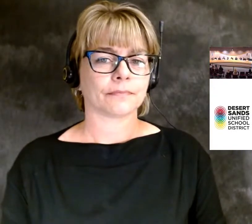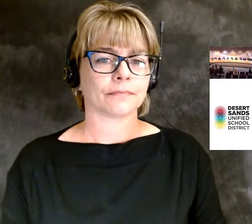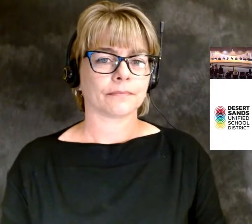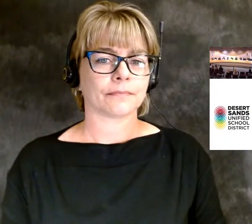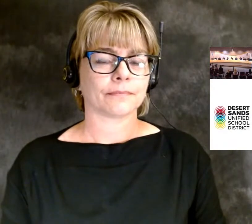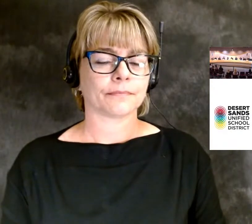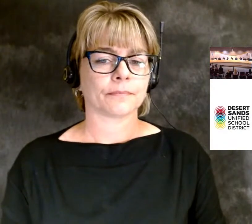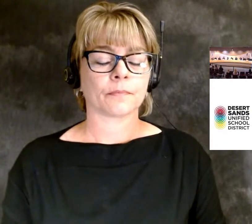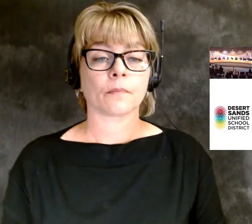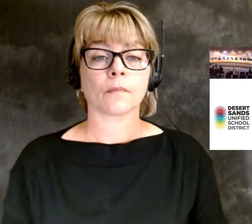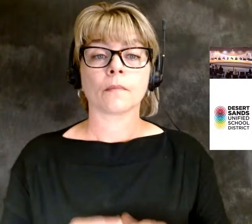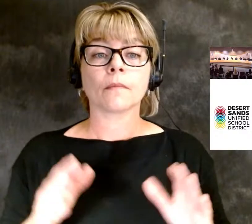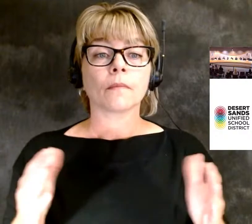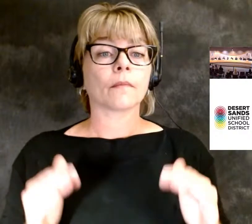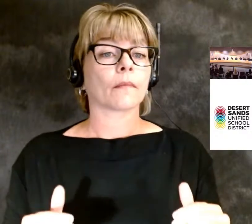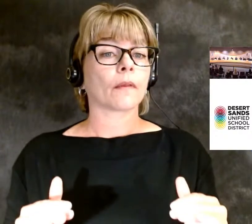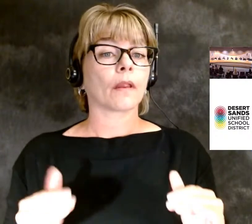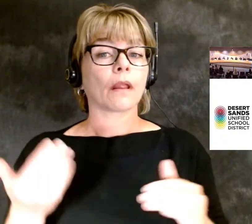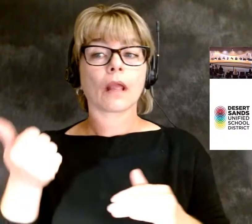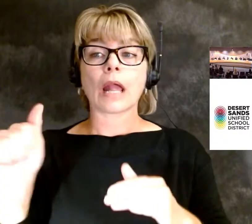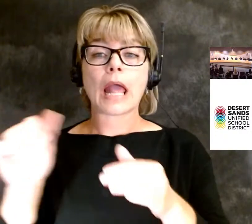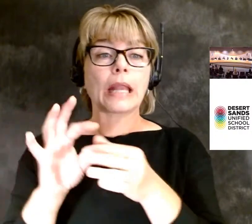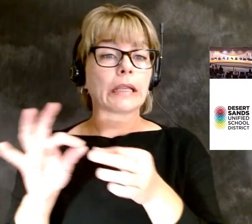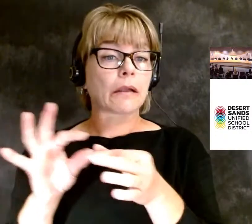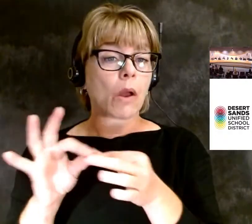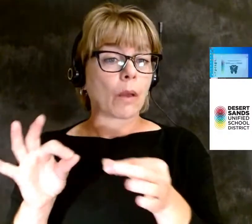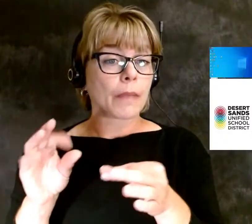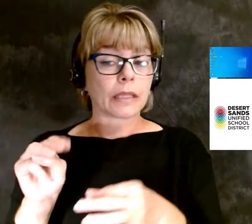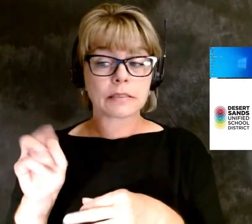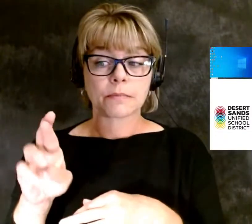Thank you. Are there any comments, Mr. Duran?